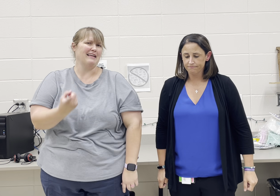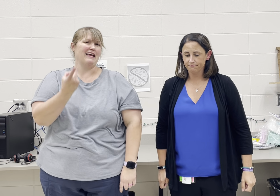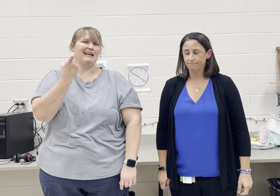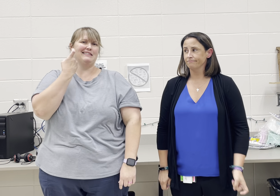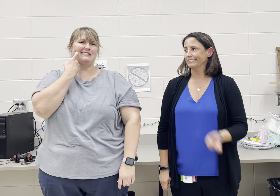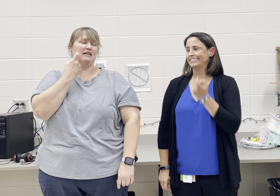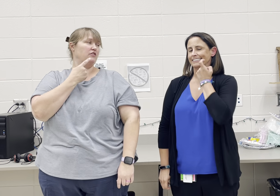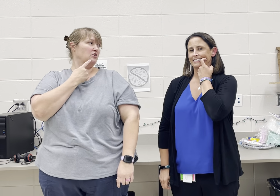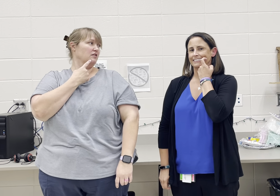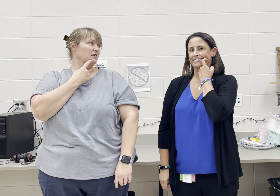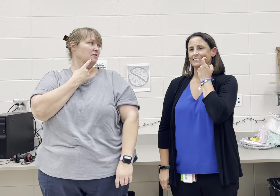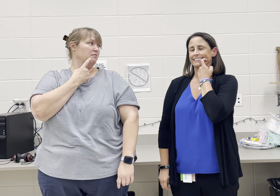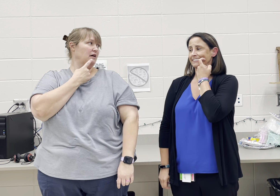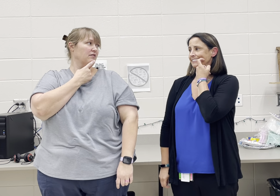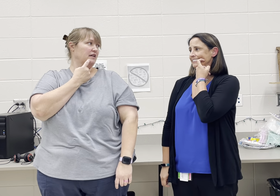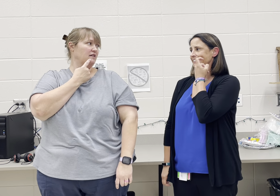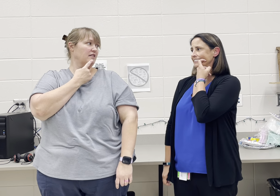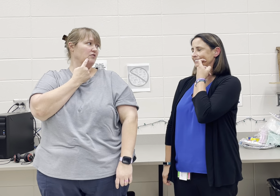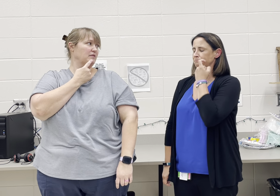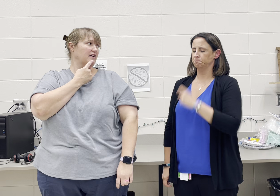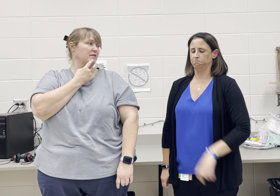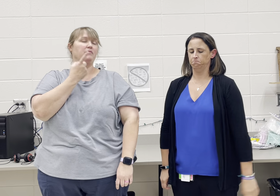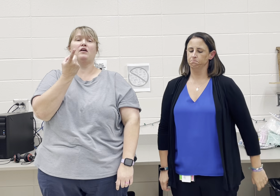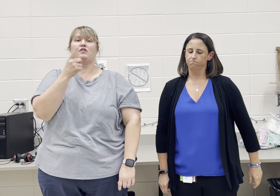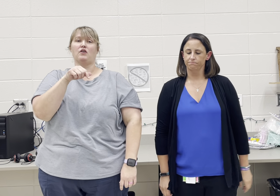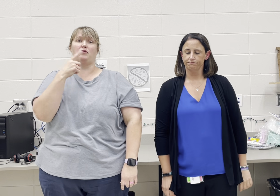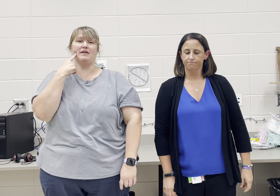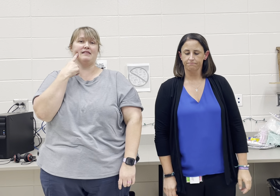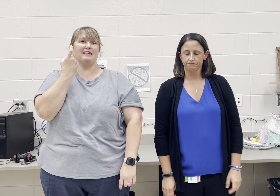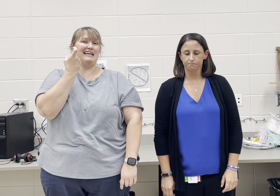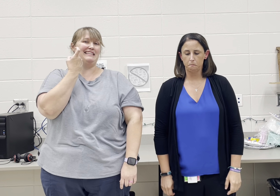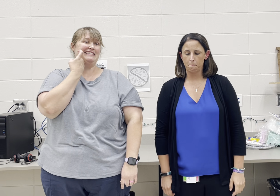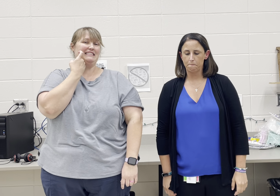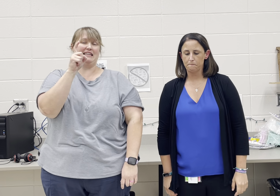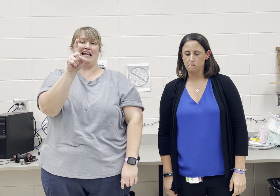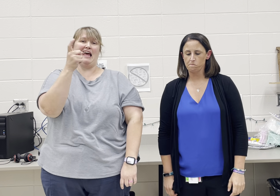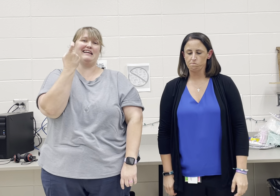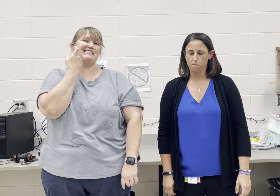Recently. Have you taught the mouth thing that goes with that yet? So recently, it's like an